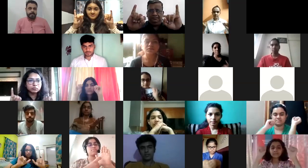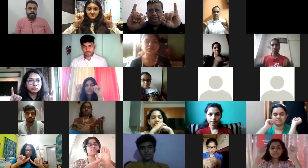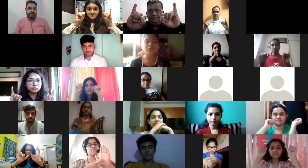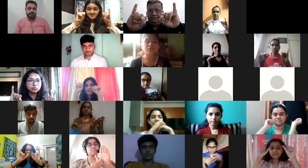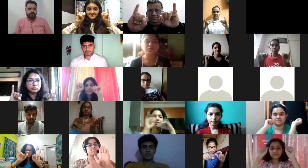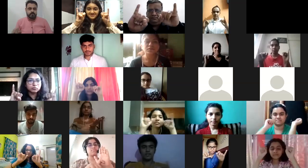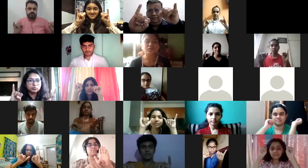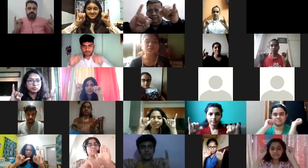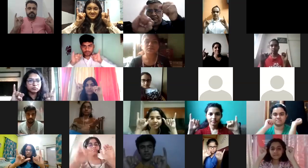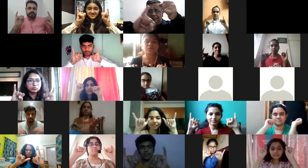Yeah.